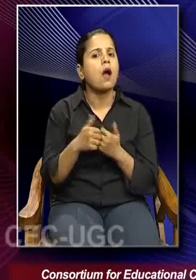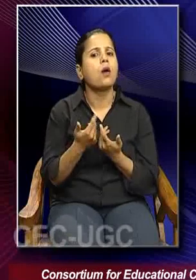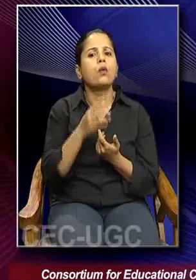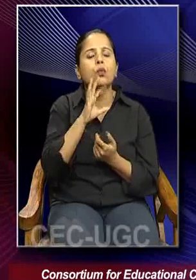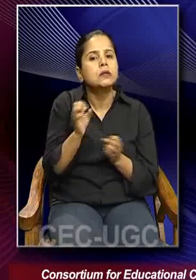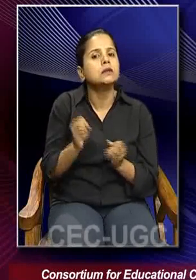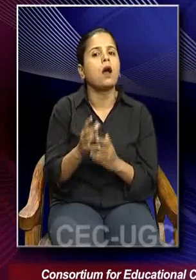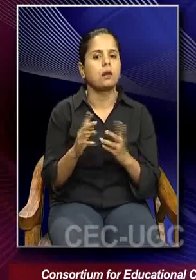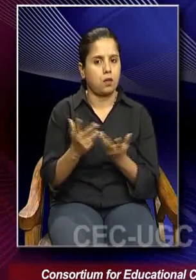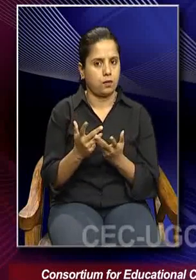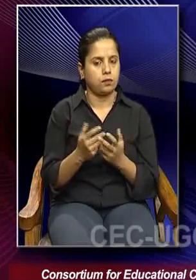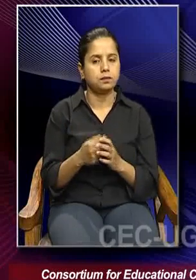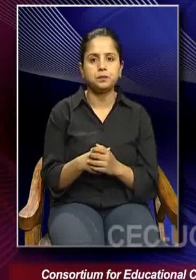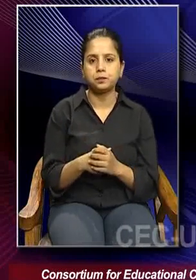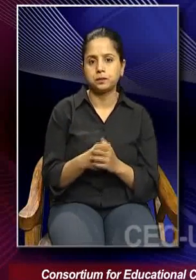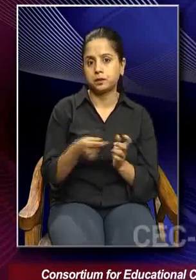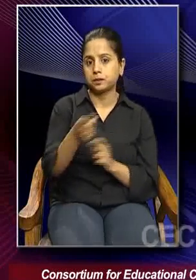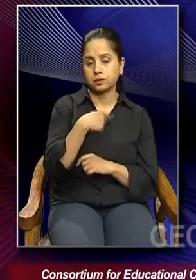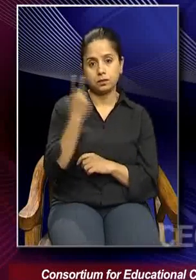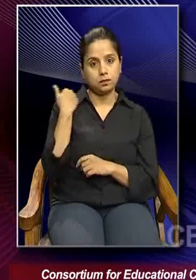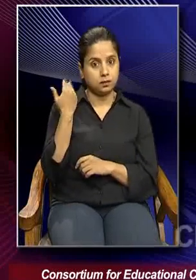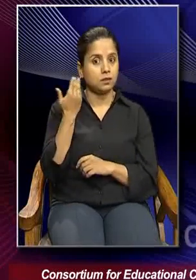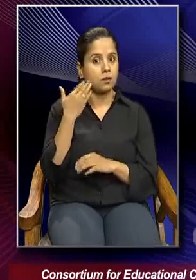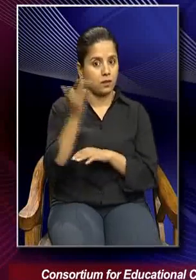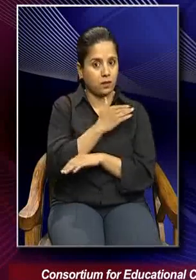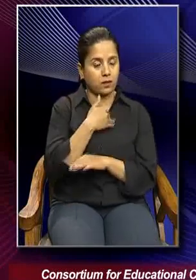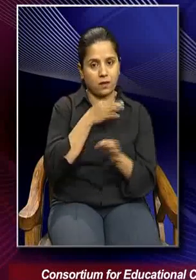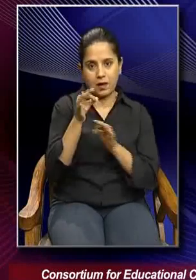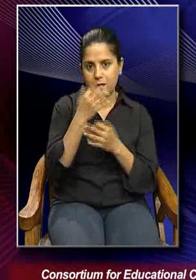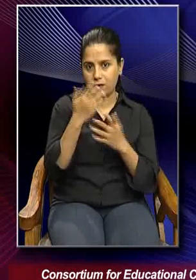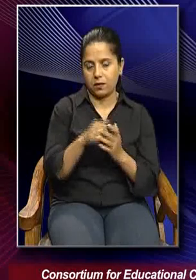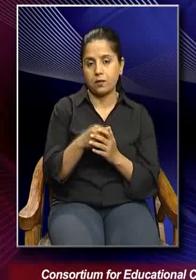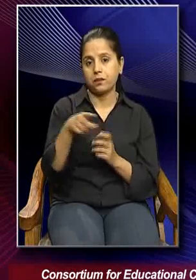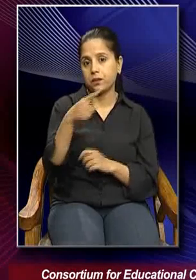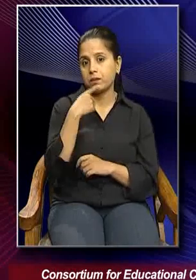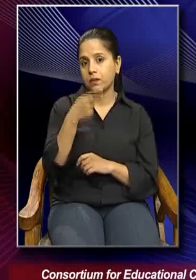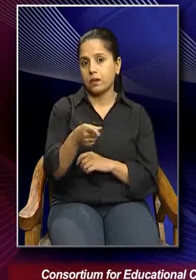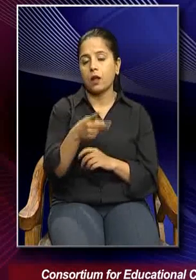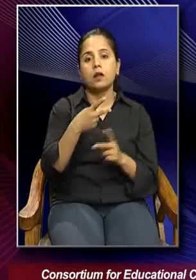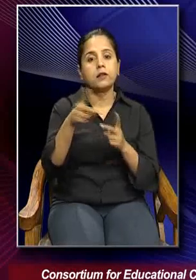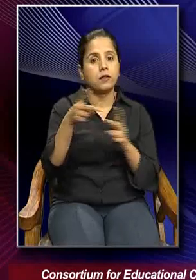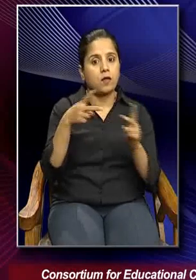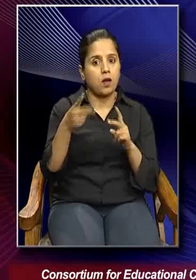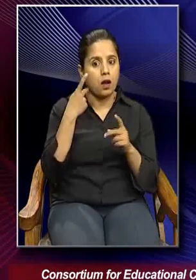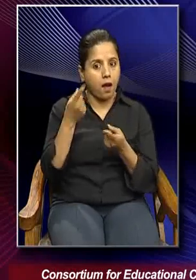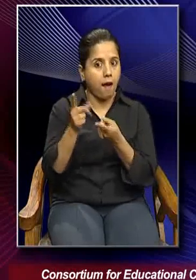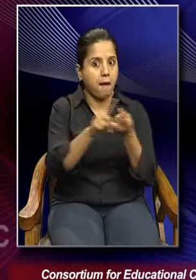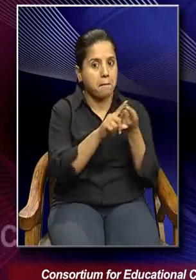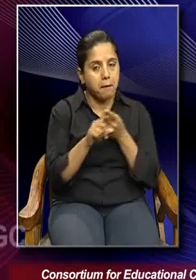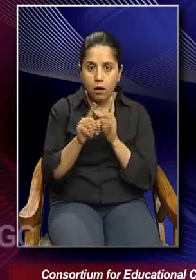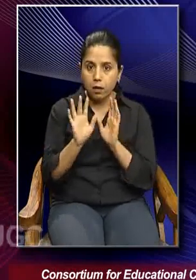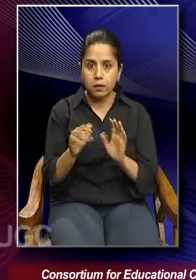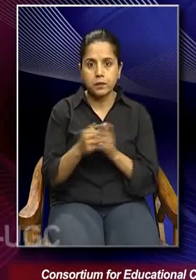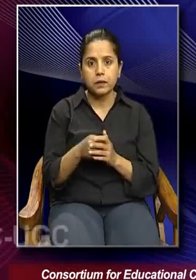place? As just mentioned earlier, that when there is a heterogeneous motion